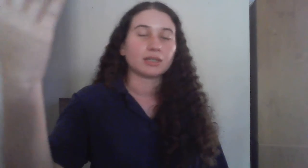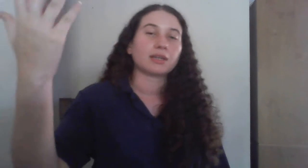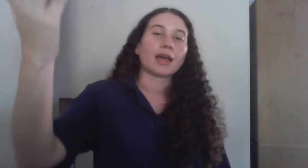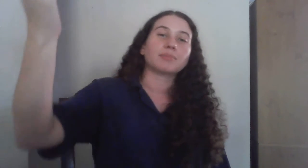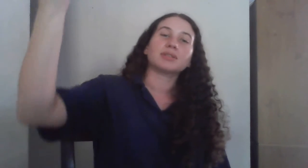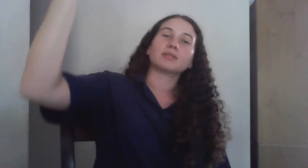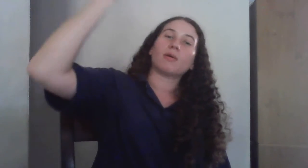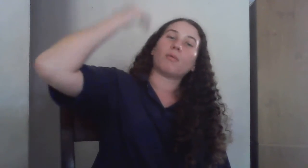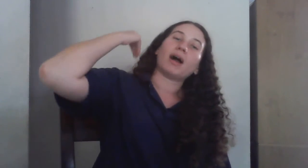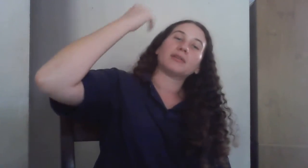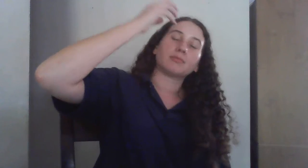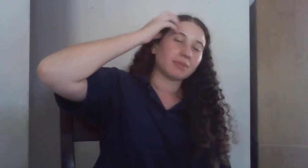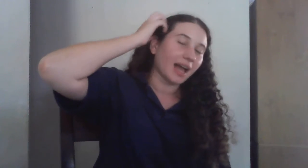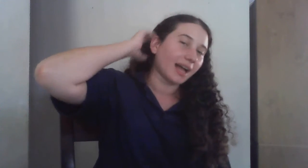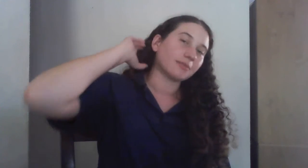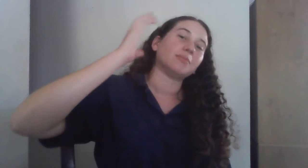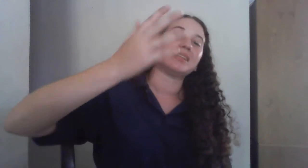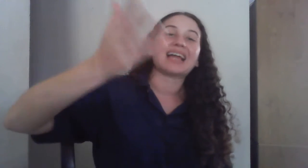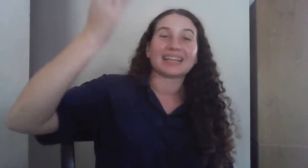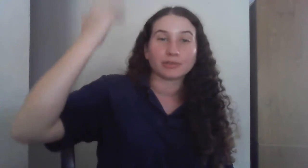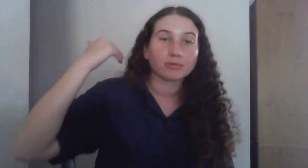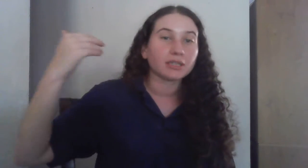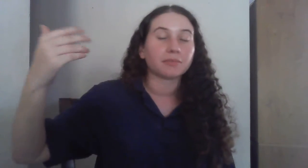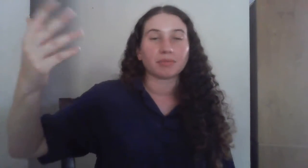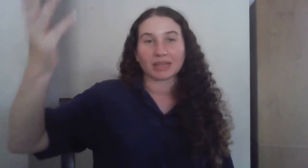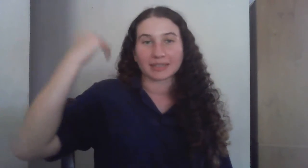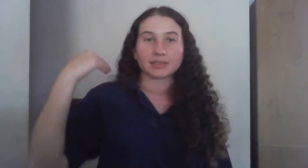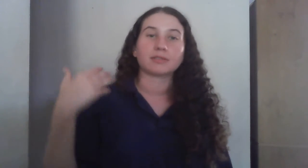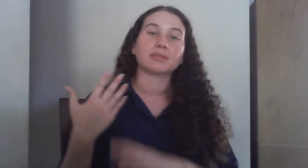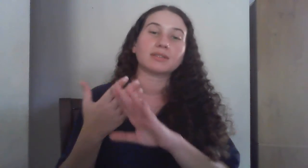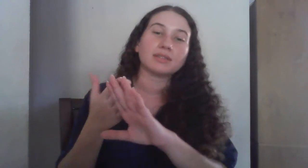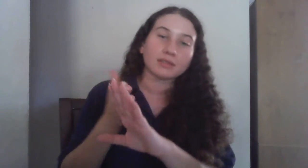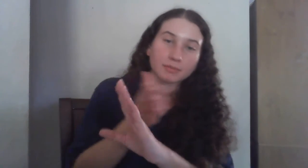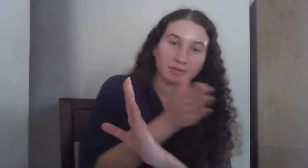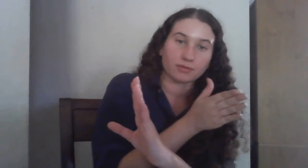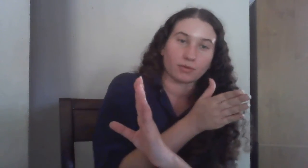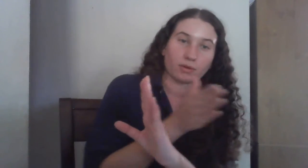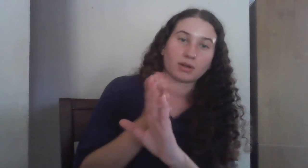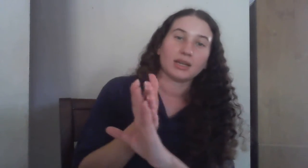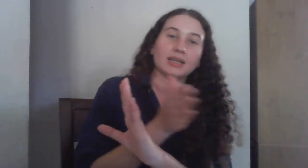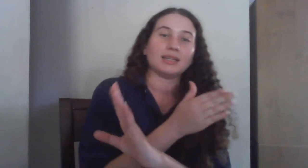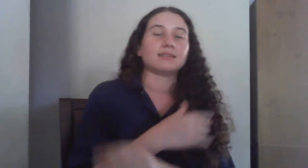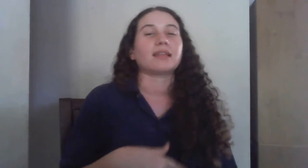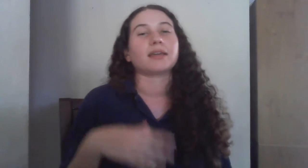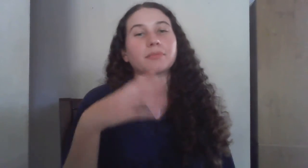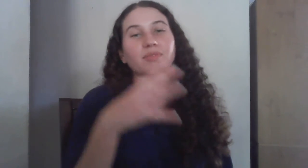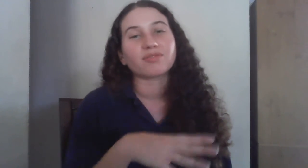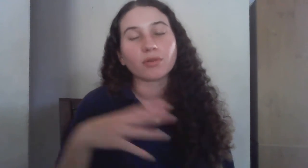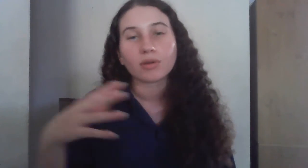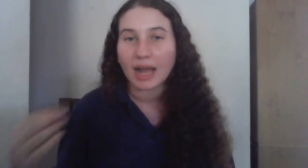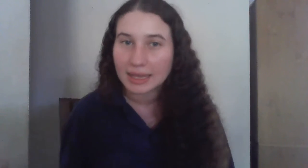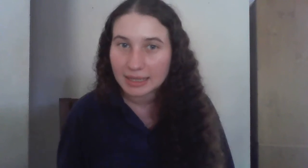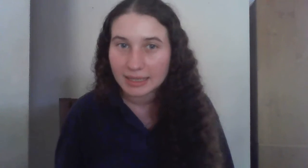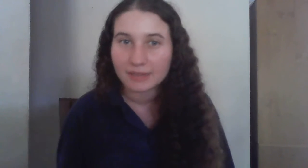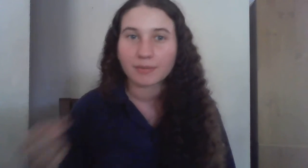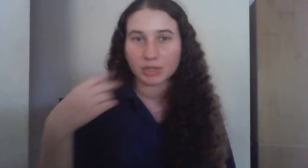it happened a while back, maybe last week, maybe last year, but this before is like, before I leave, I'm going to